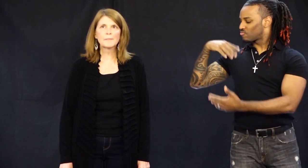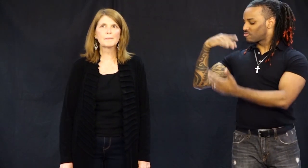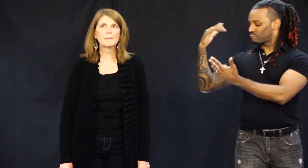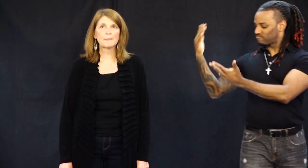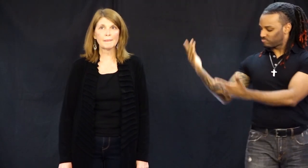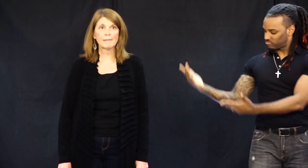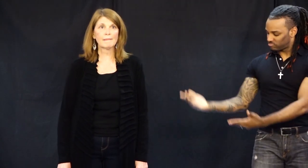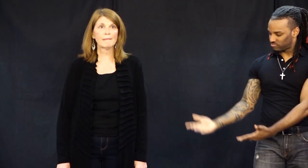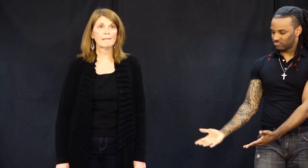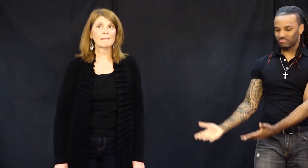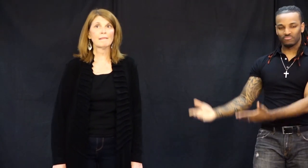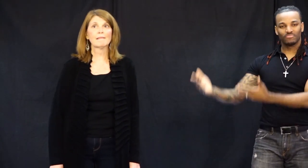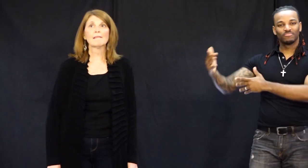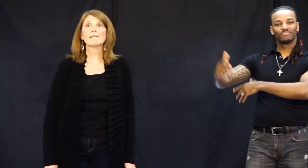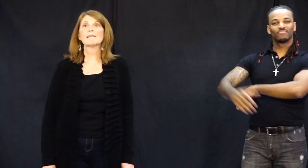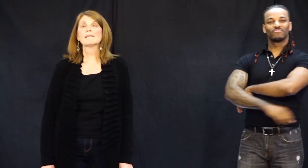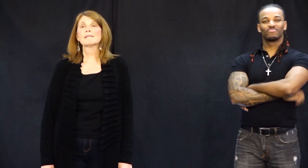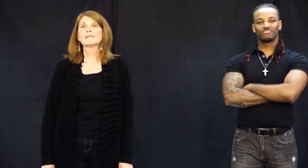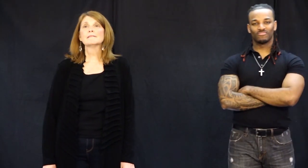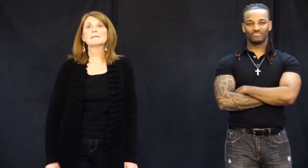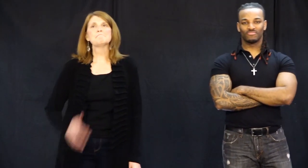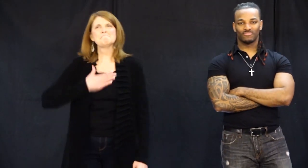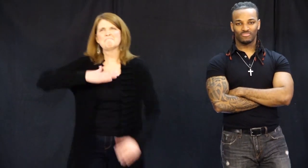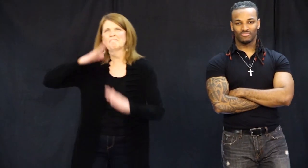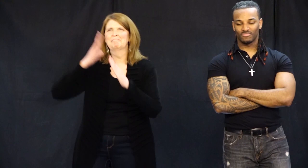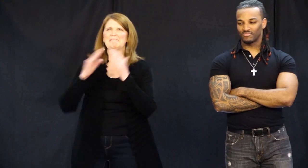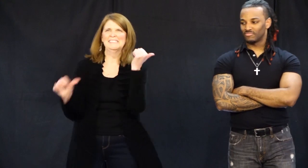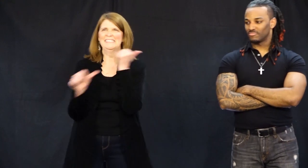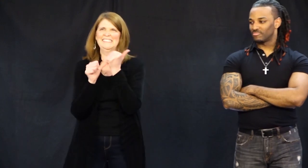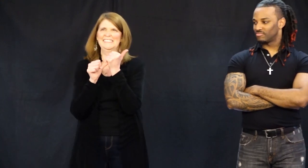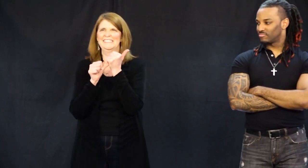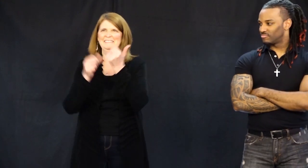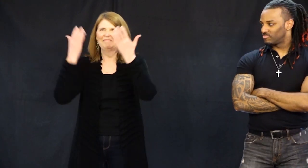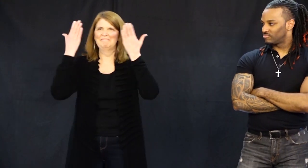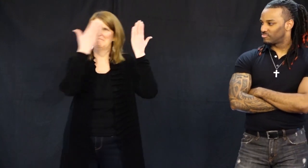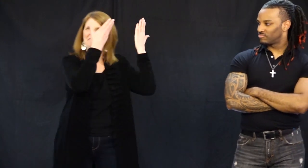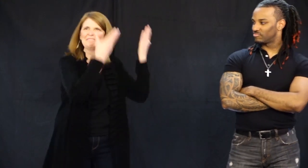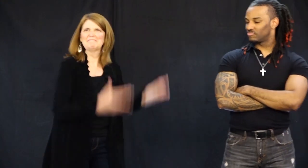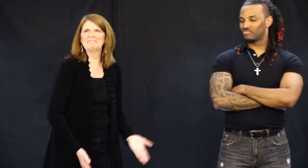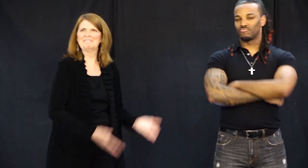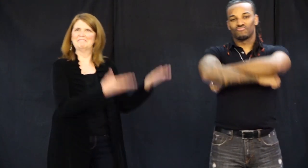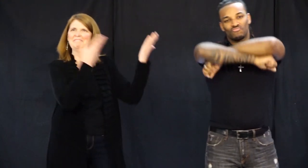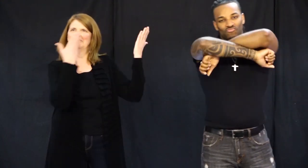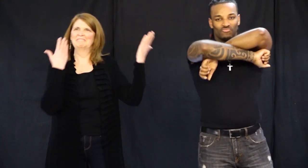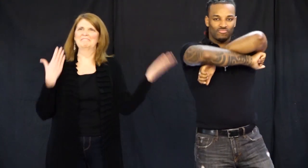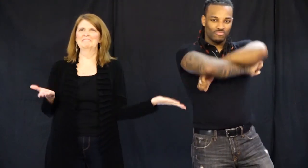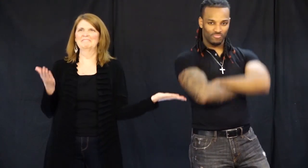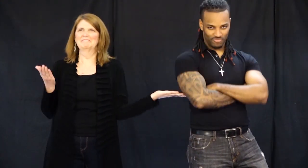general. What? And his right-hand man. Boom!